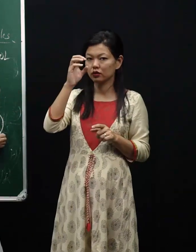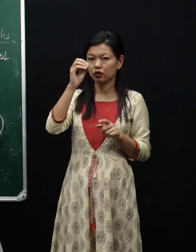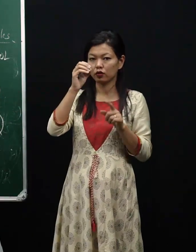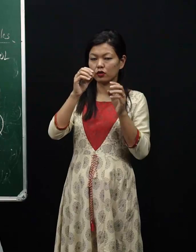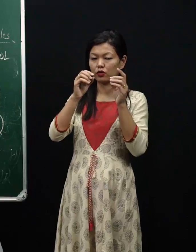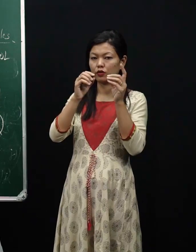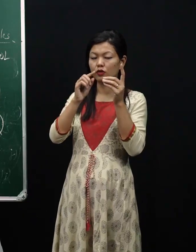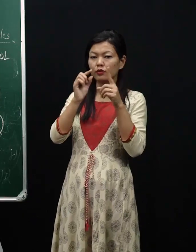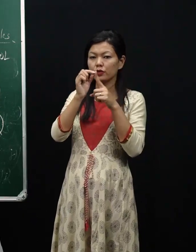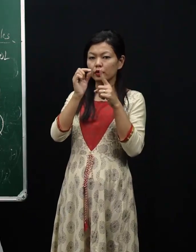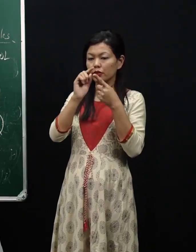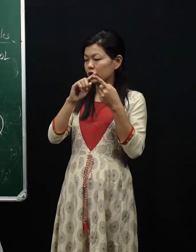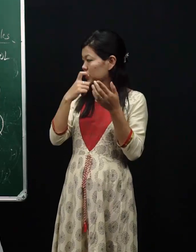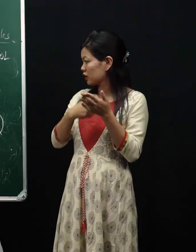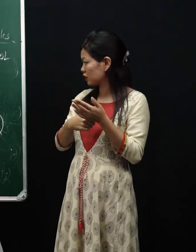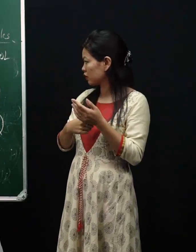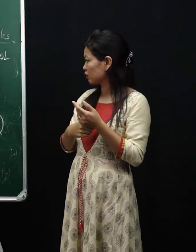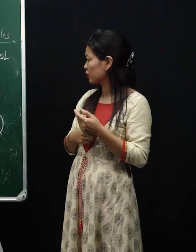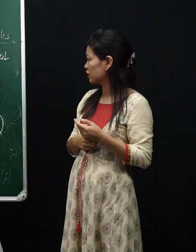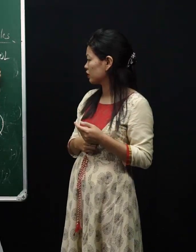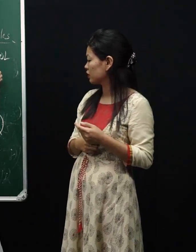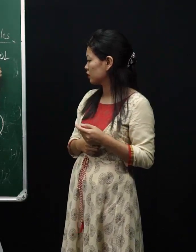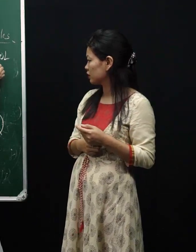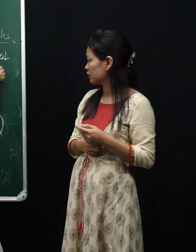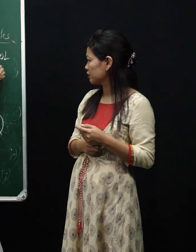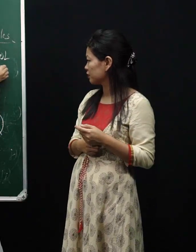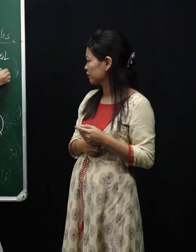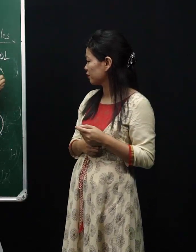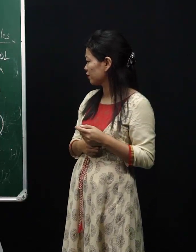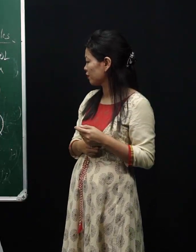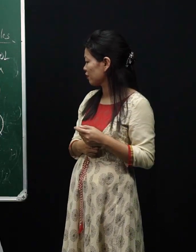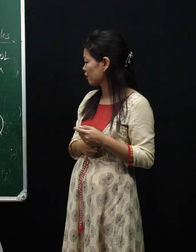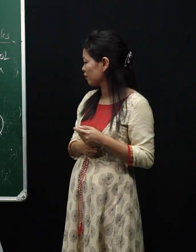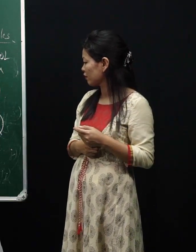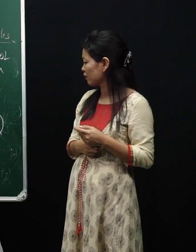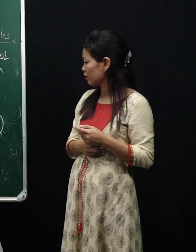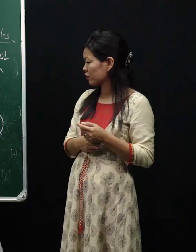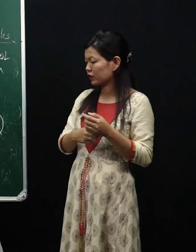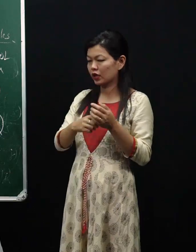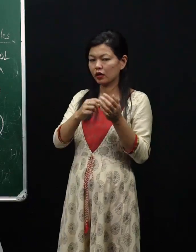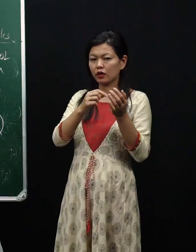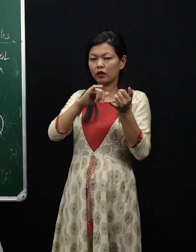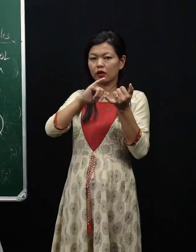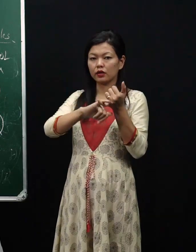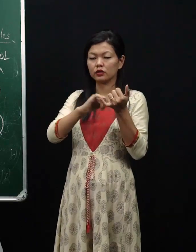phosphorus, like this. So this is hydrogen, copper, this is sulfur,